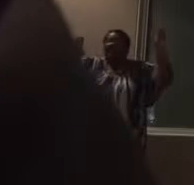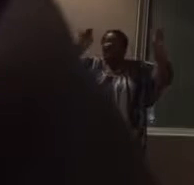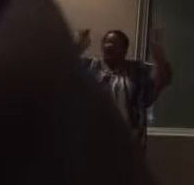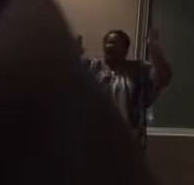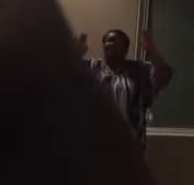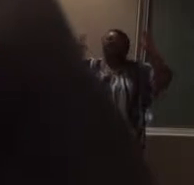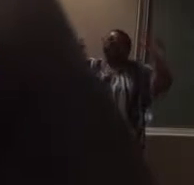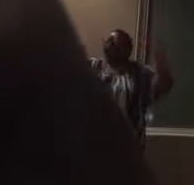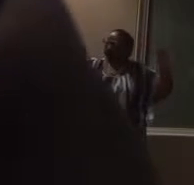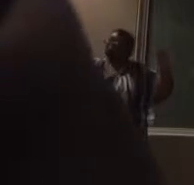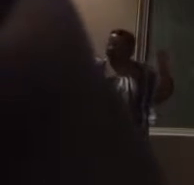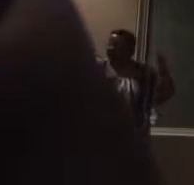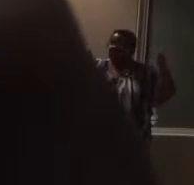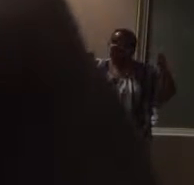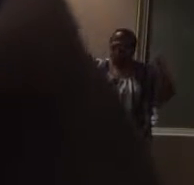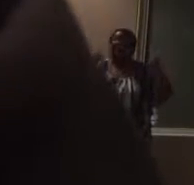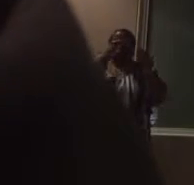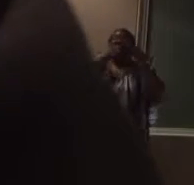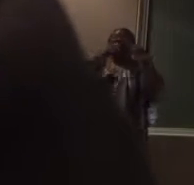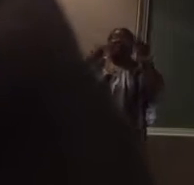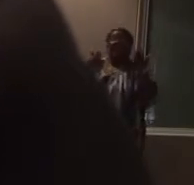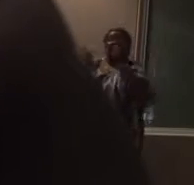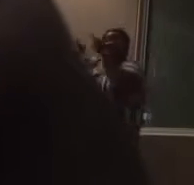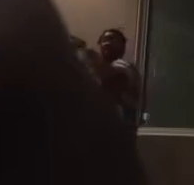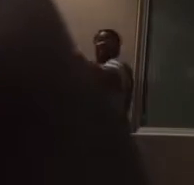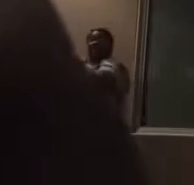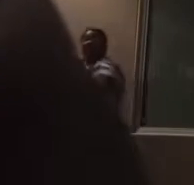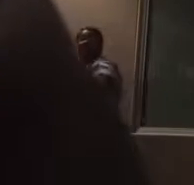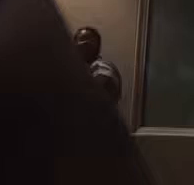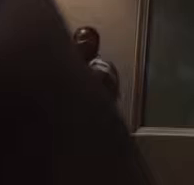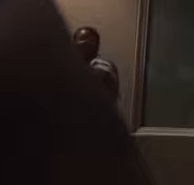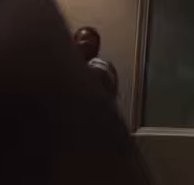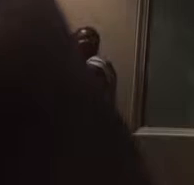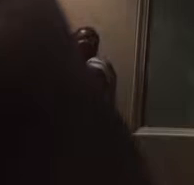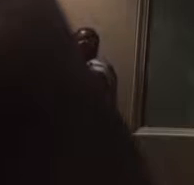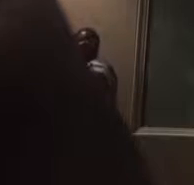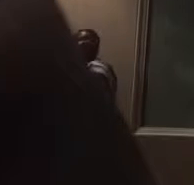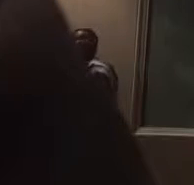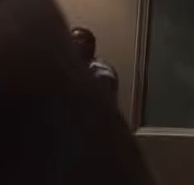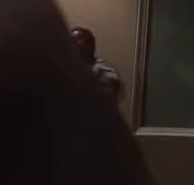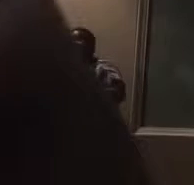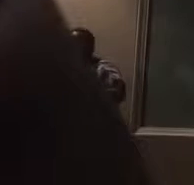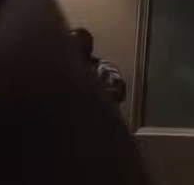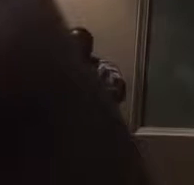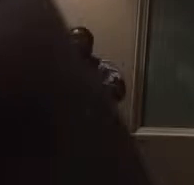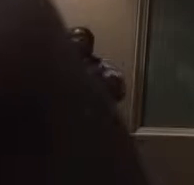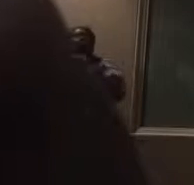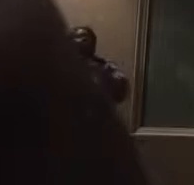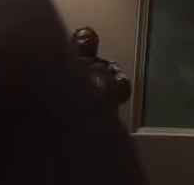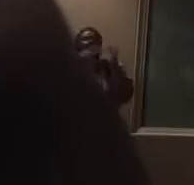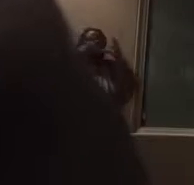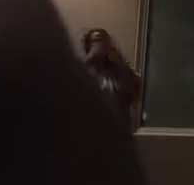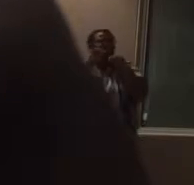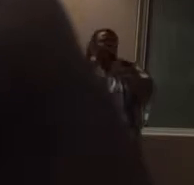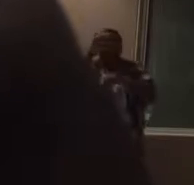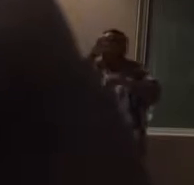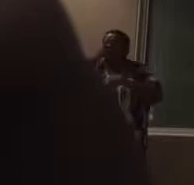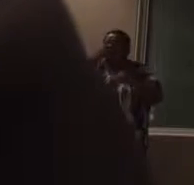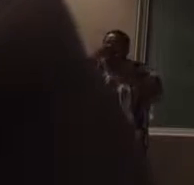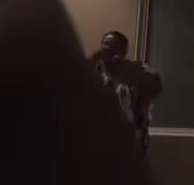taken care of for the fall? Okay. By show of hands, I see a few of you have. That's because of the work of the academic advisors.